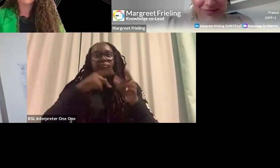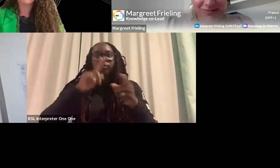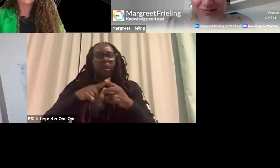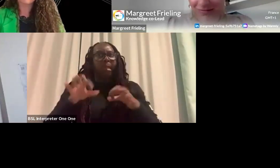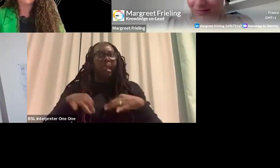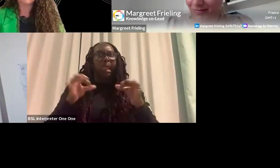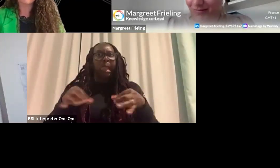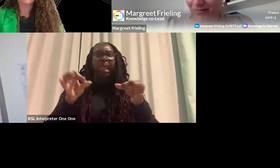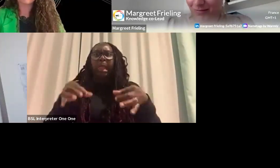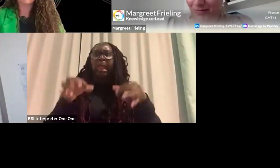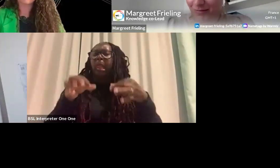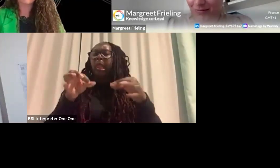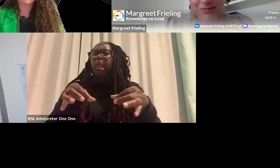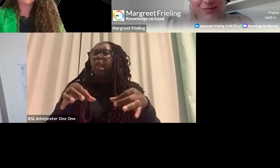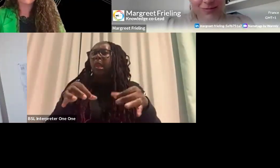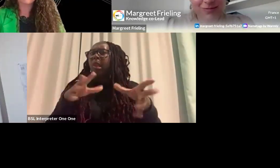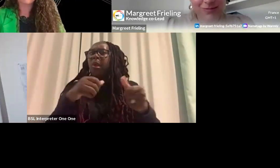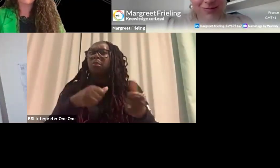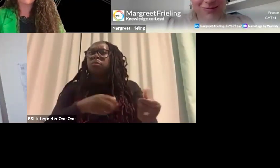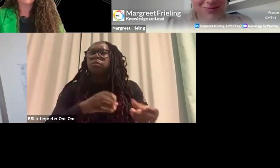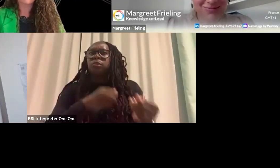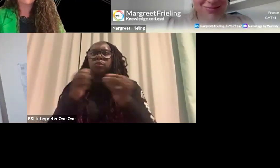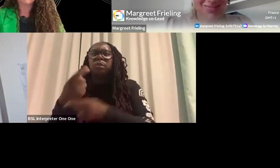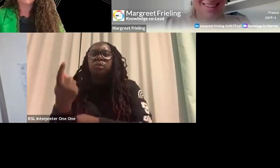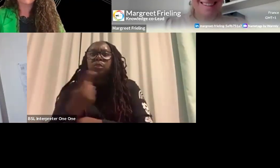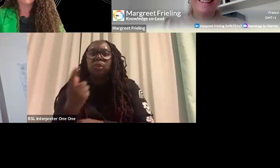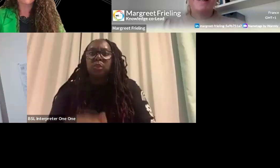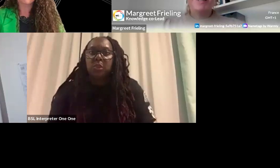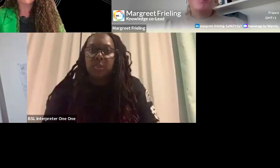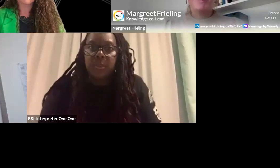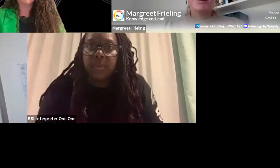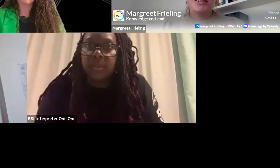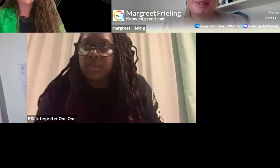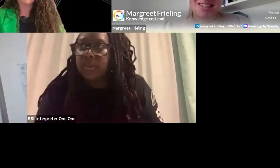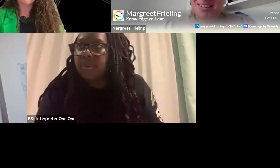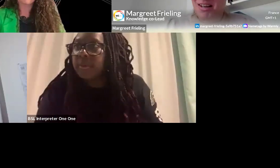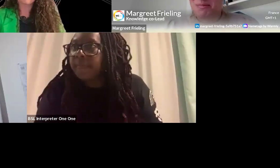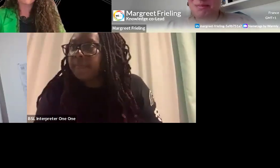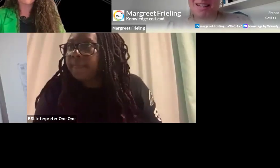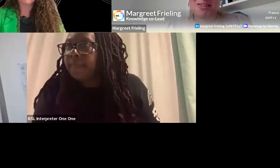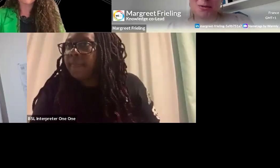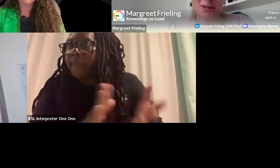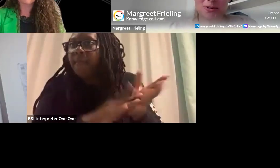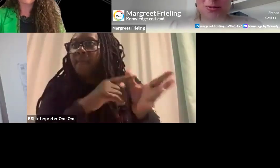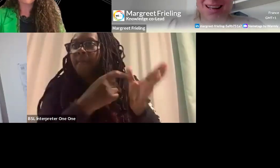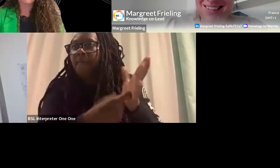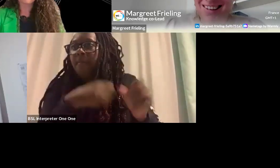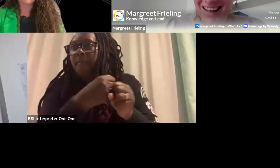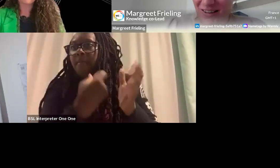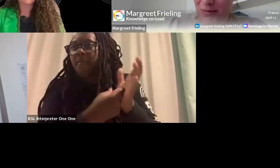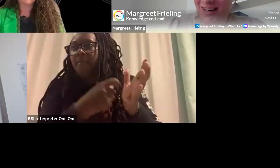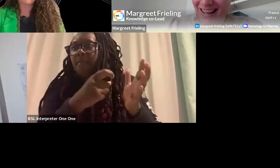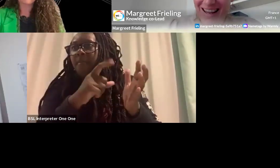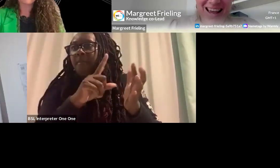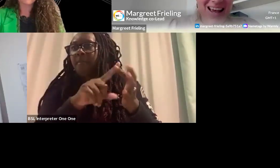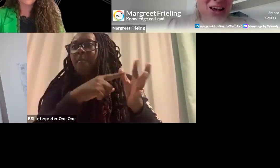delay, I will hand over to Margaret. Yes, thank you so much, Xiaoting. And it's so wonderful to be here